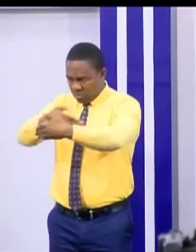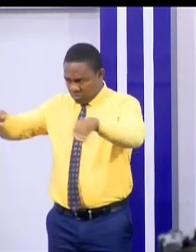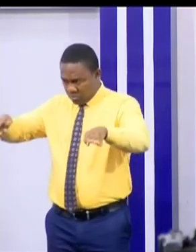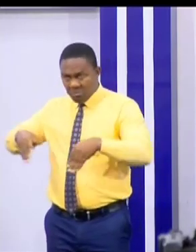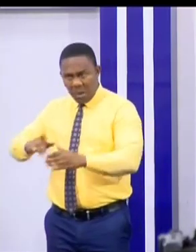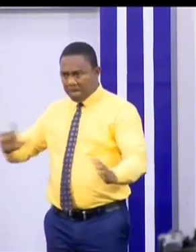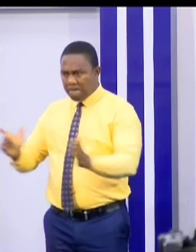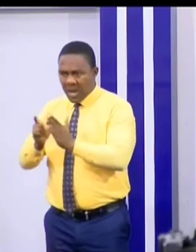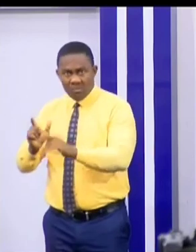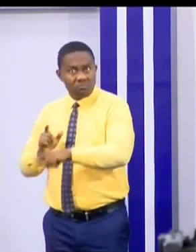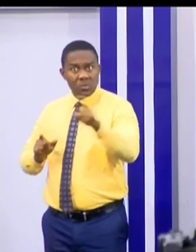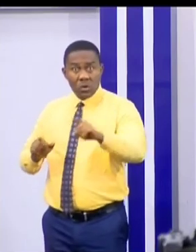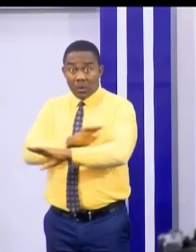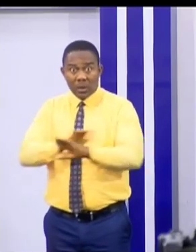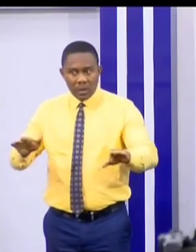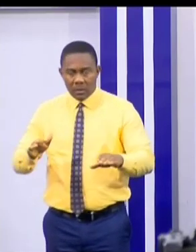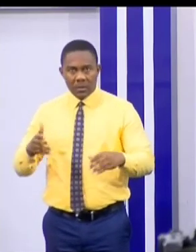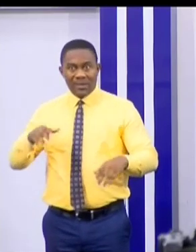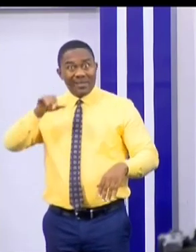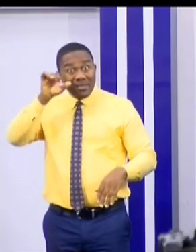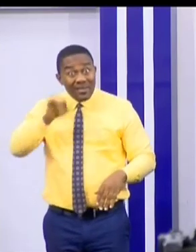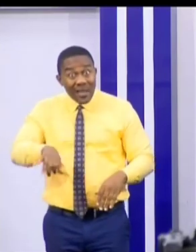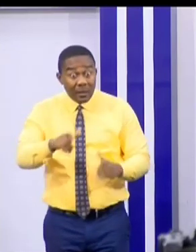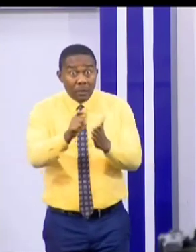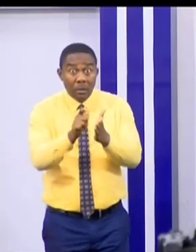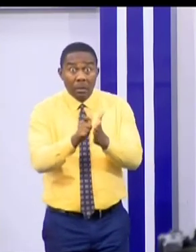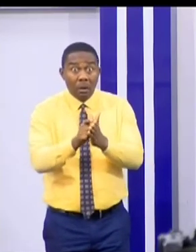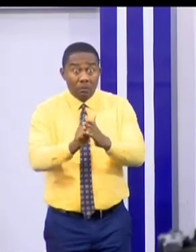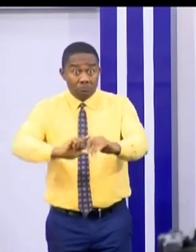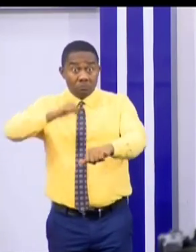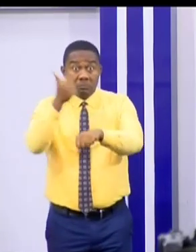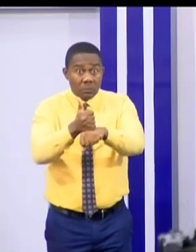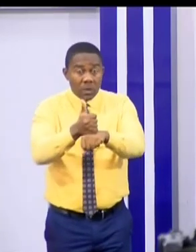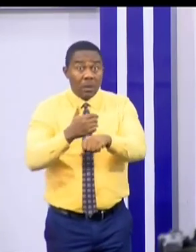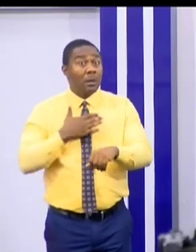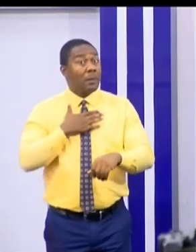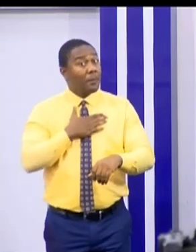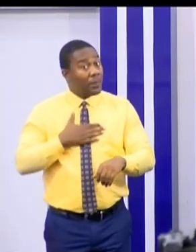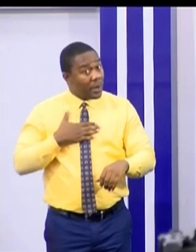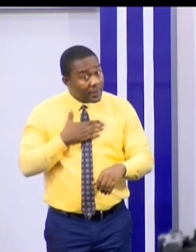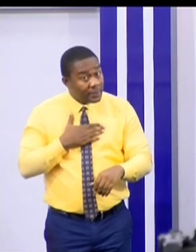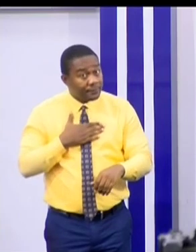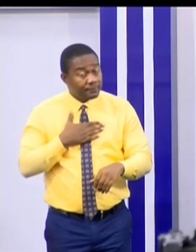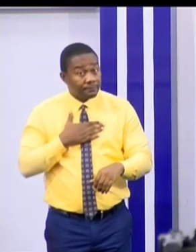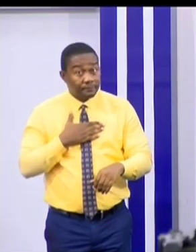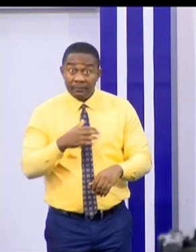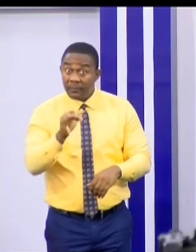person's liberties. It's in force. And so we want to encourage for our colleagues, if it becomes necessary that